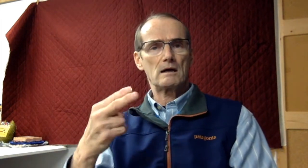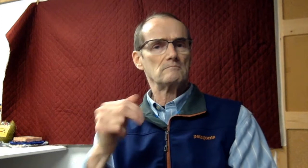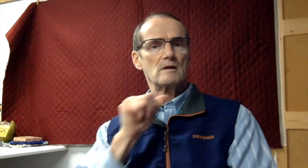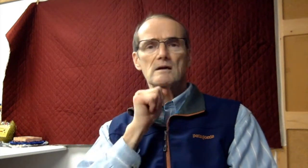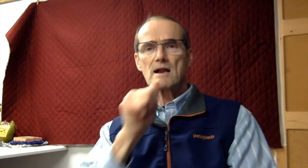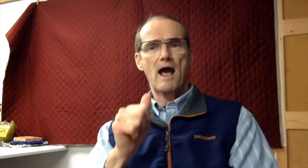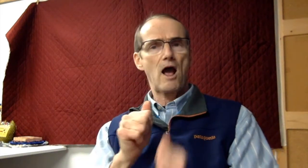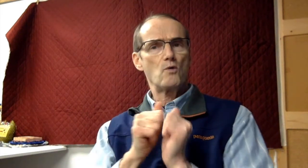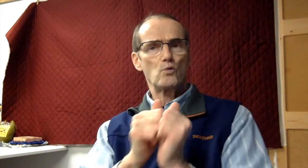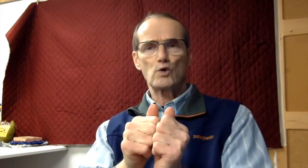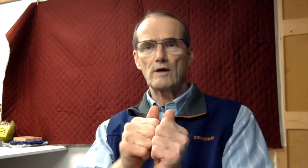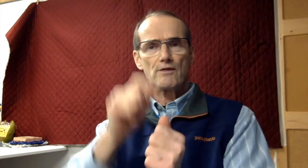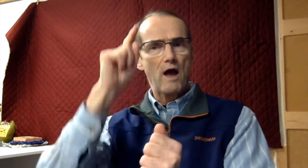Hannah did not go,